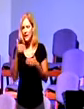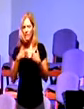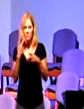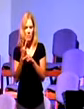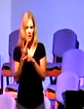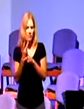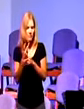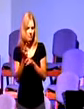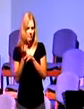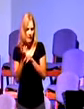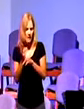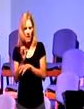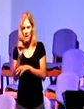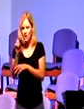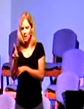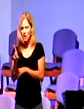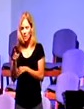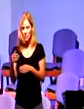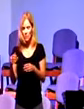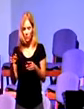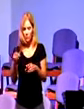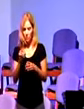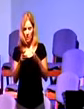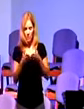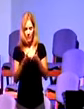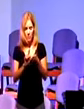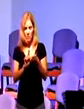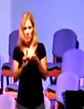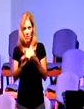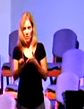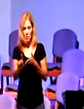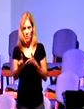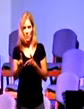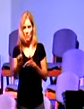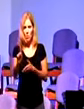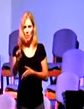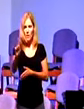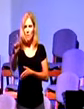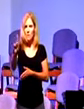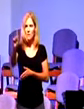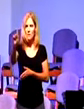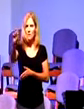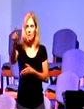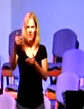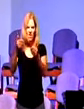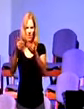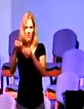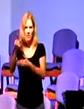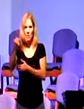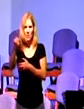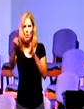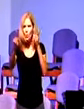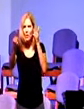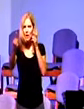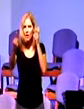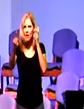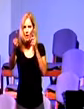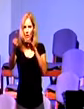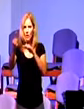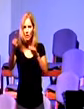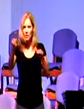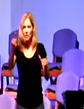and education. We got off this boat and we started walking up the mountain. And as we were getting closer, we could just hear the